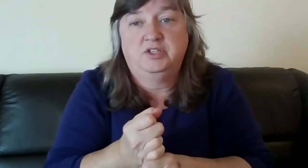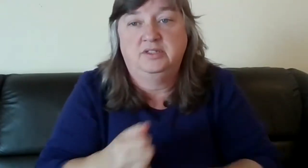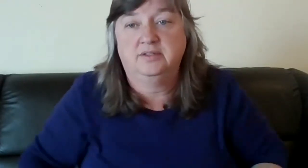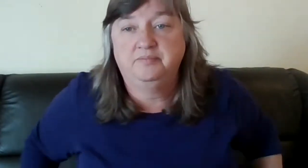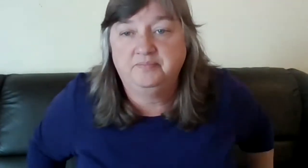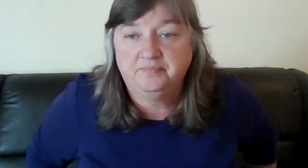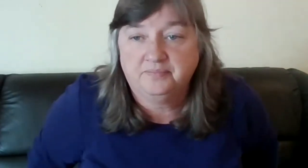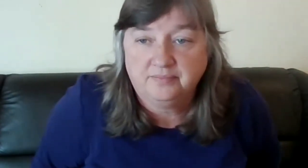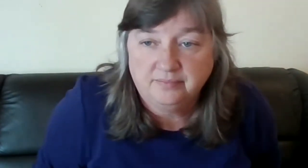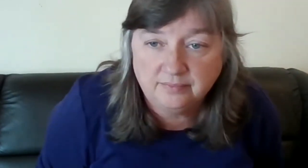descriptions.